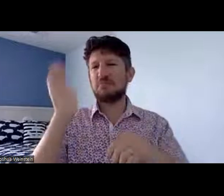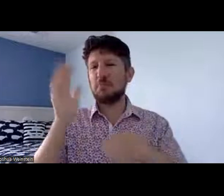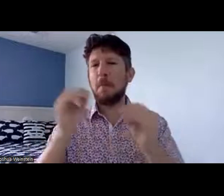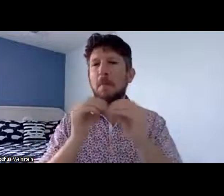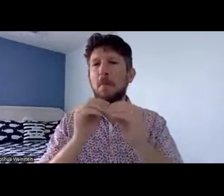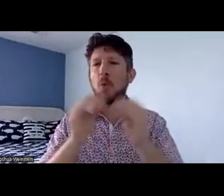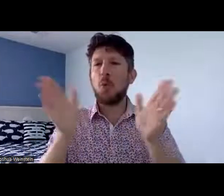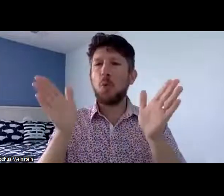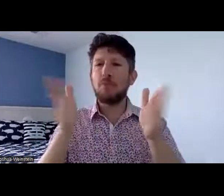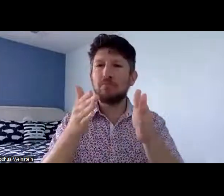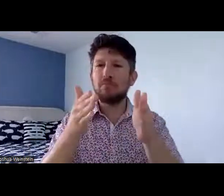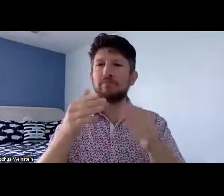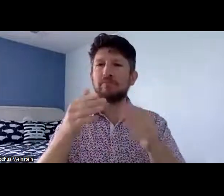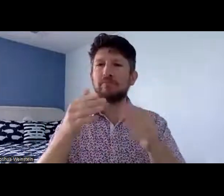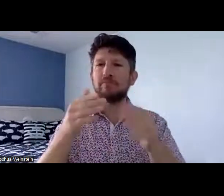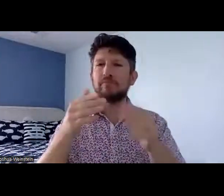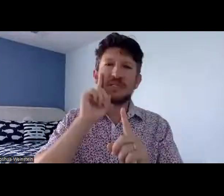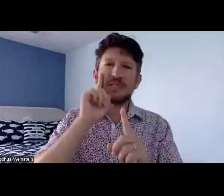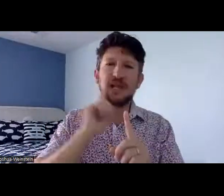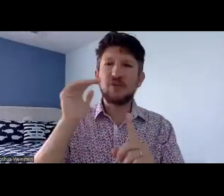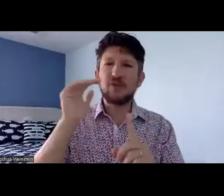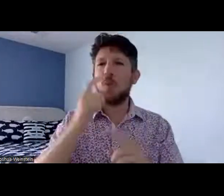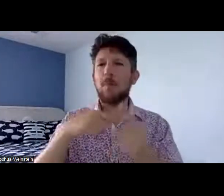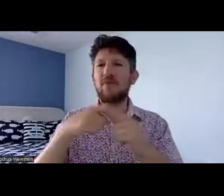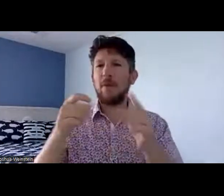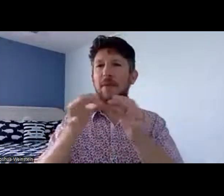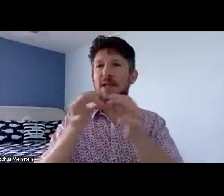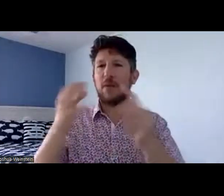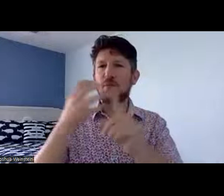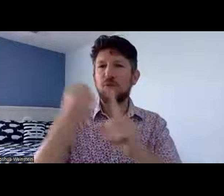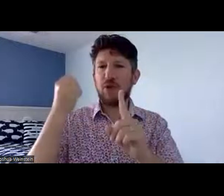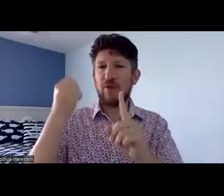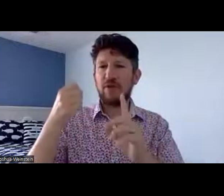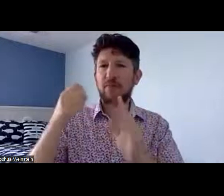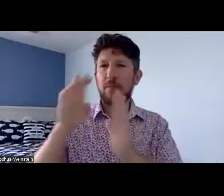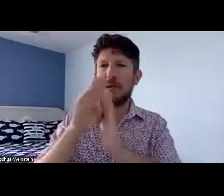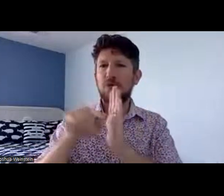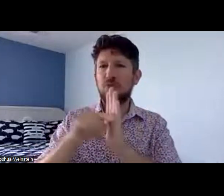And then for this particular presentation, we want to focus on